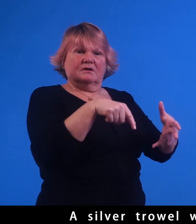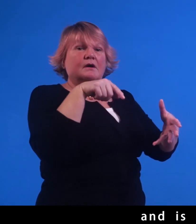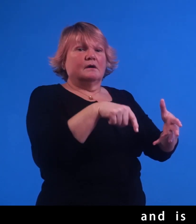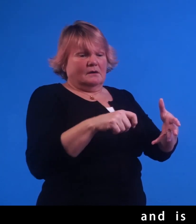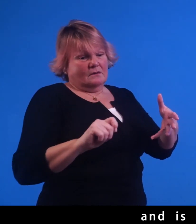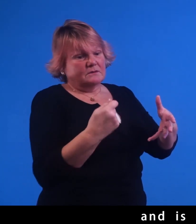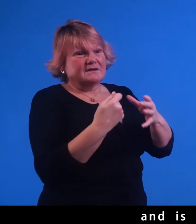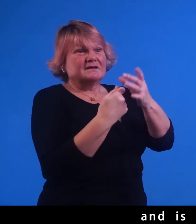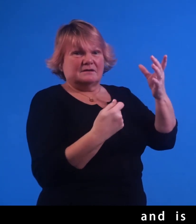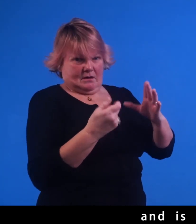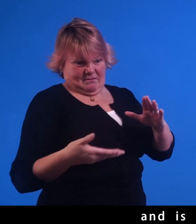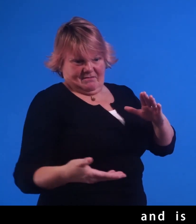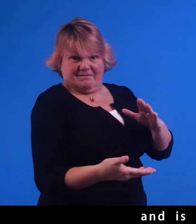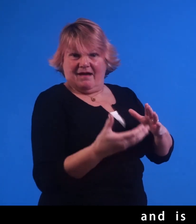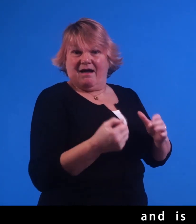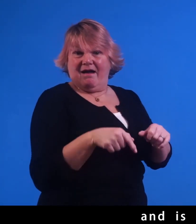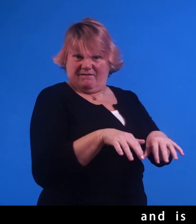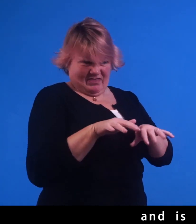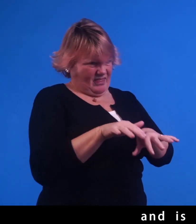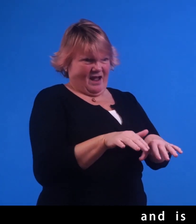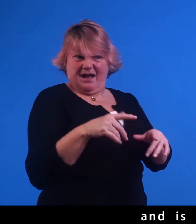And is situated within the Scott Monument to this day.